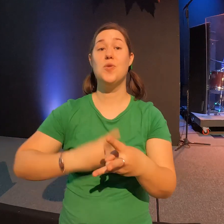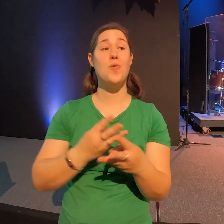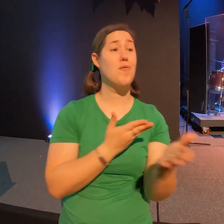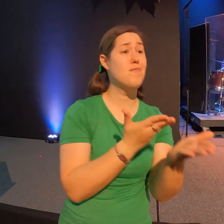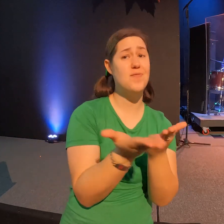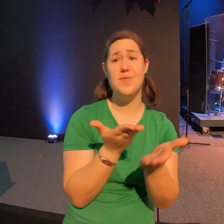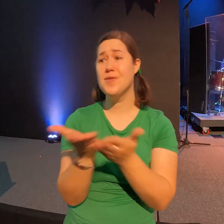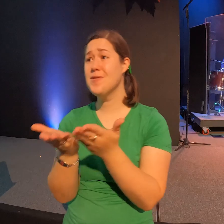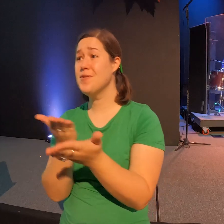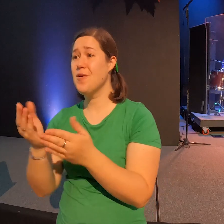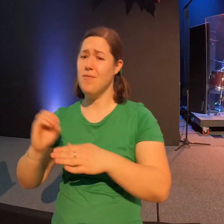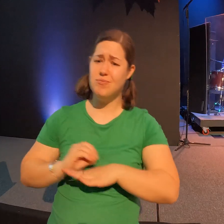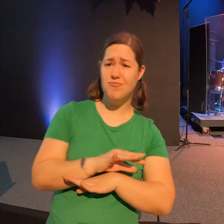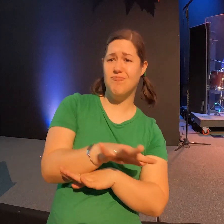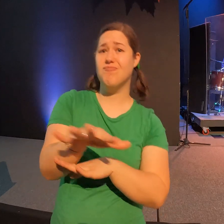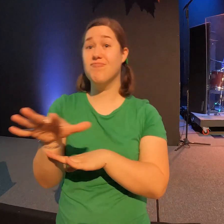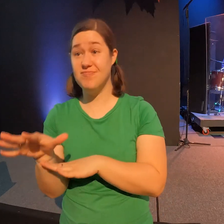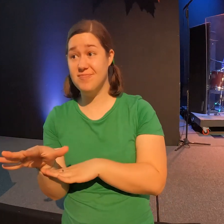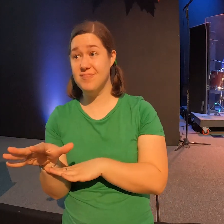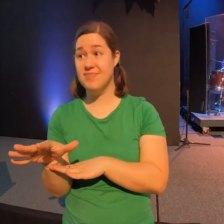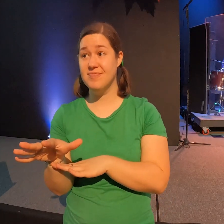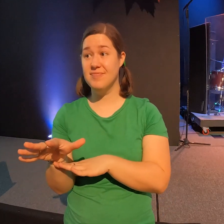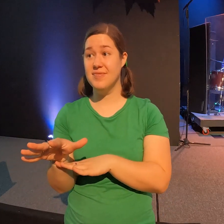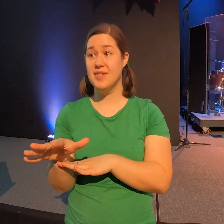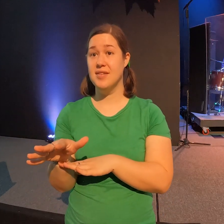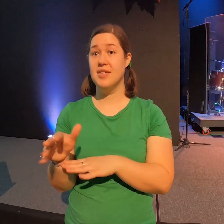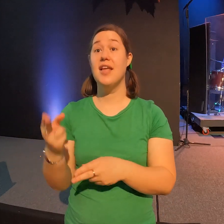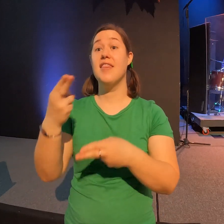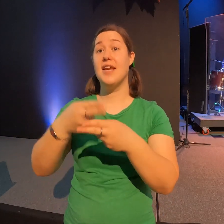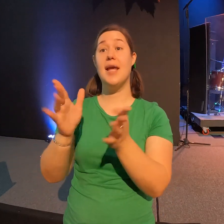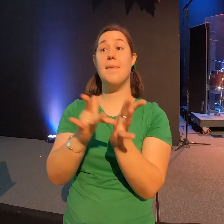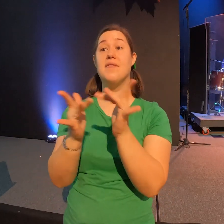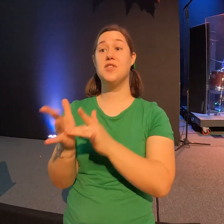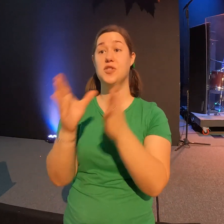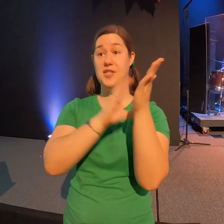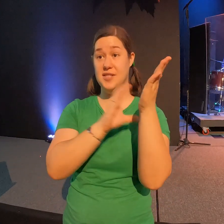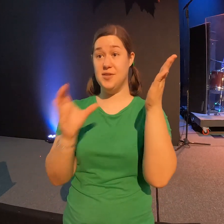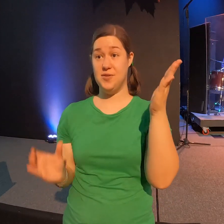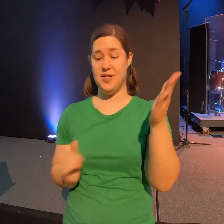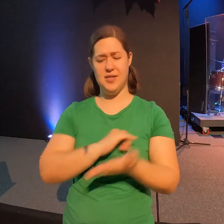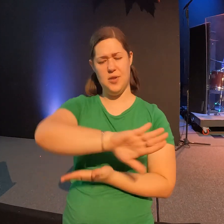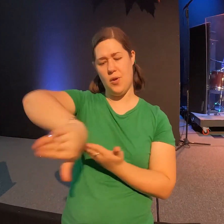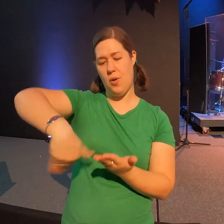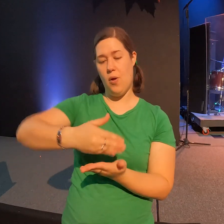In the name of Jesus Christ. And all God's people said, amen. Amen.